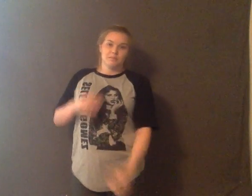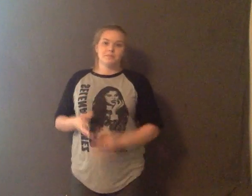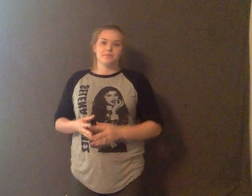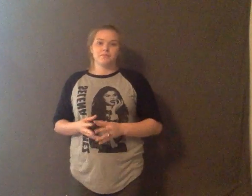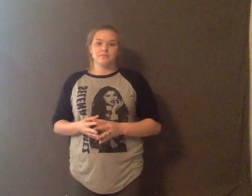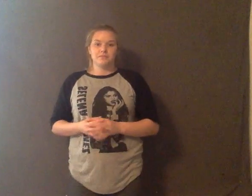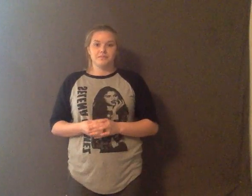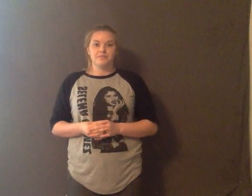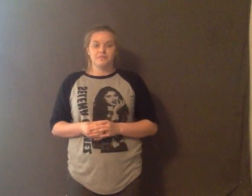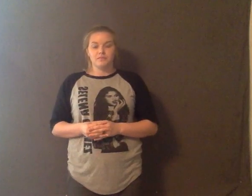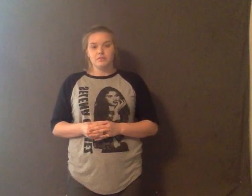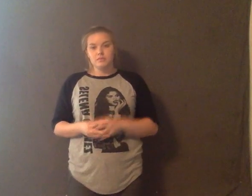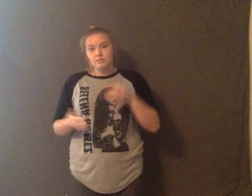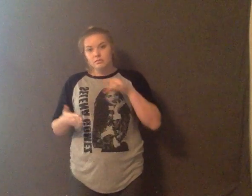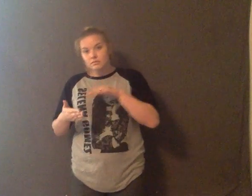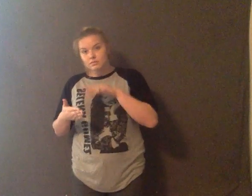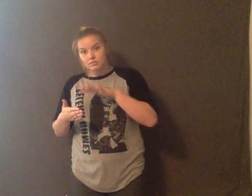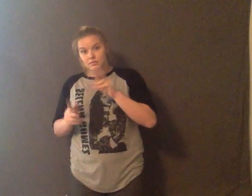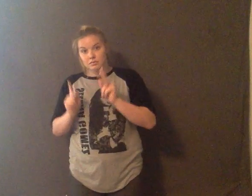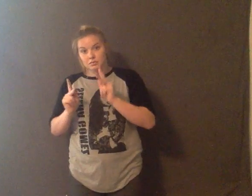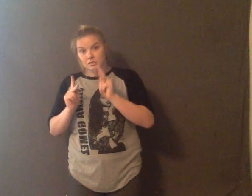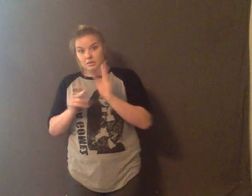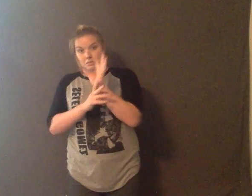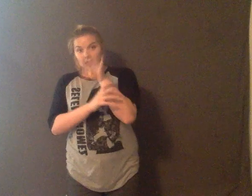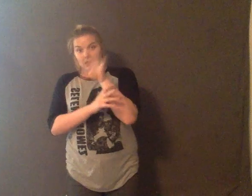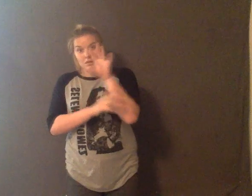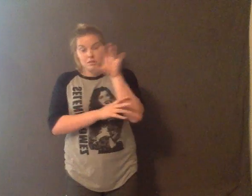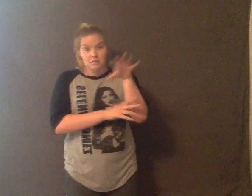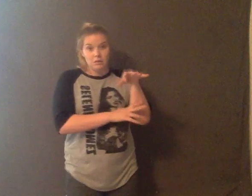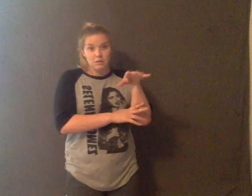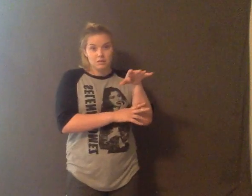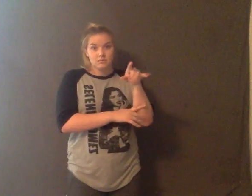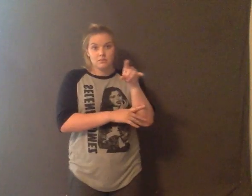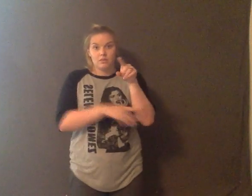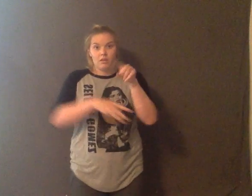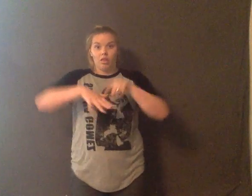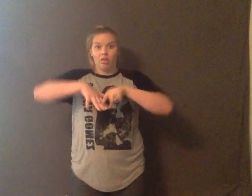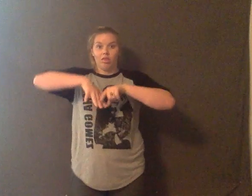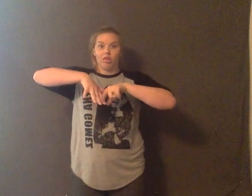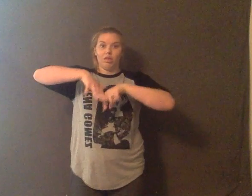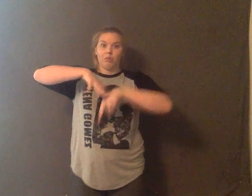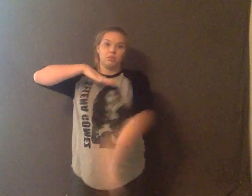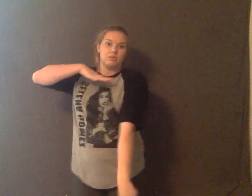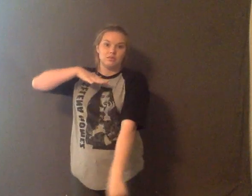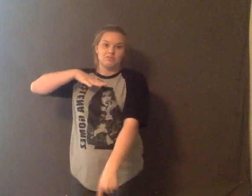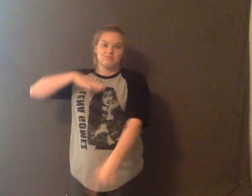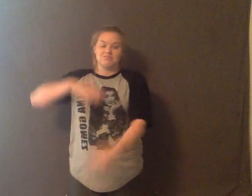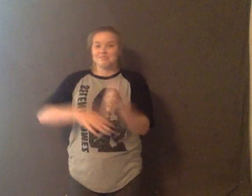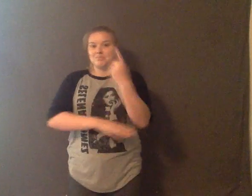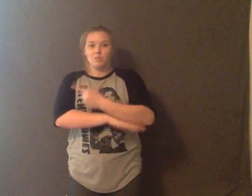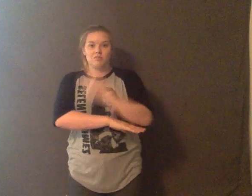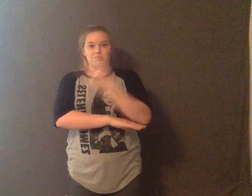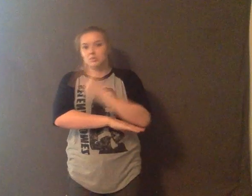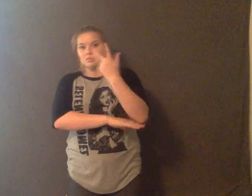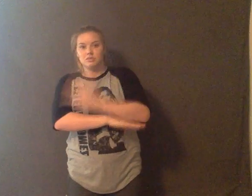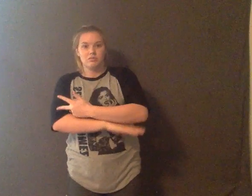and the studies show, that when people adopt a fully plant-based diet, their cholesterol levels plummet within a few days. And if you do blood tests in a couple of weeks, you'll see